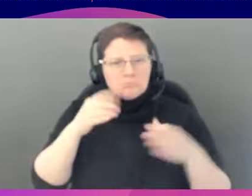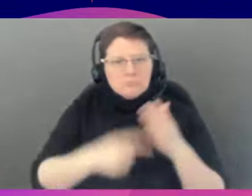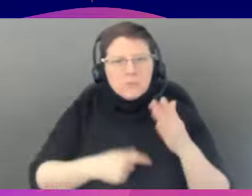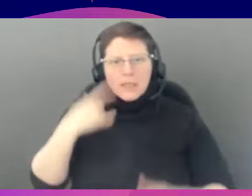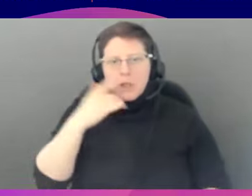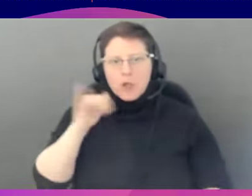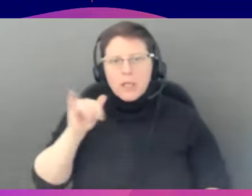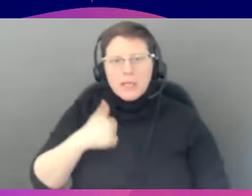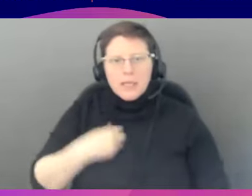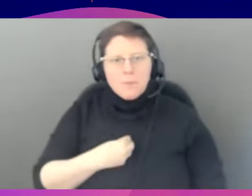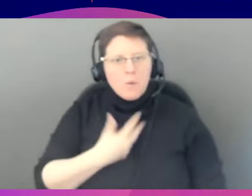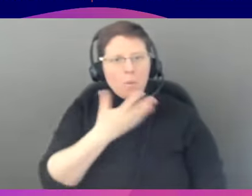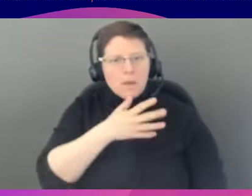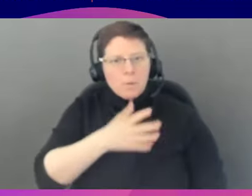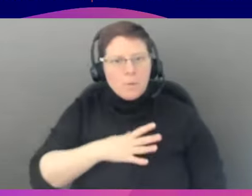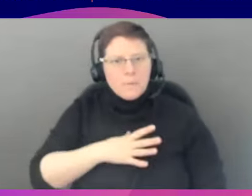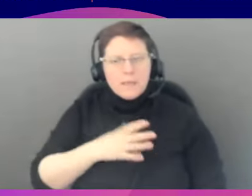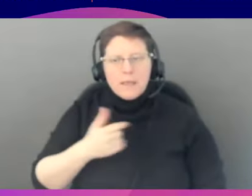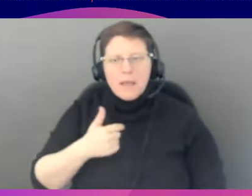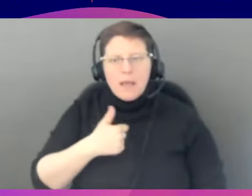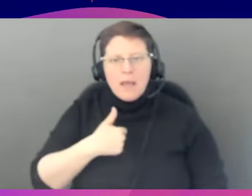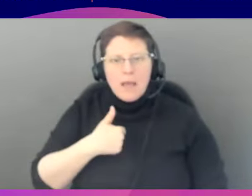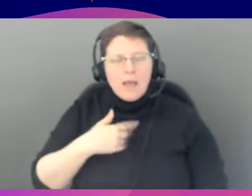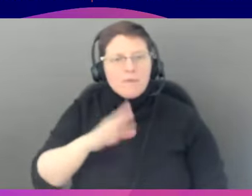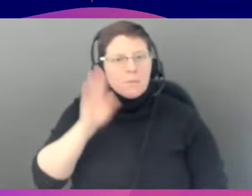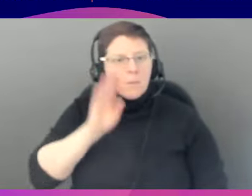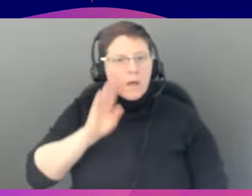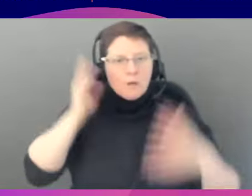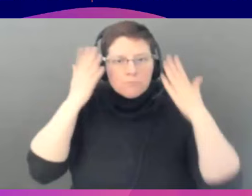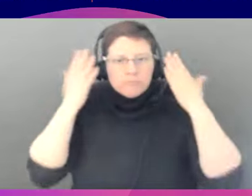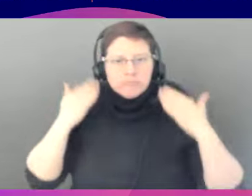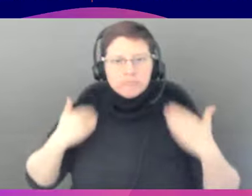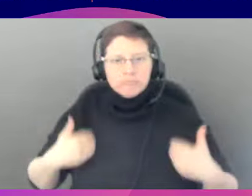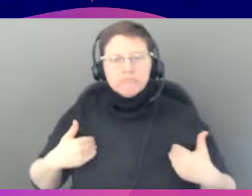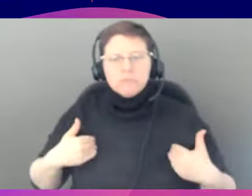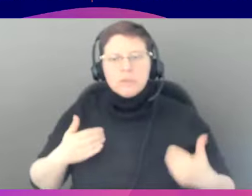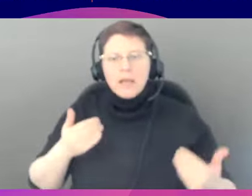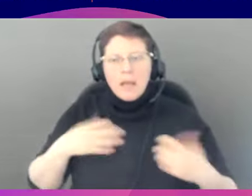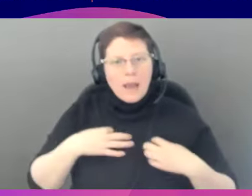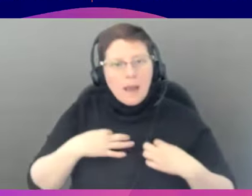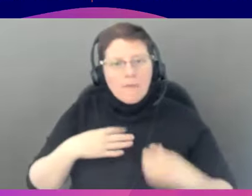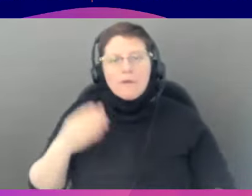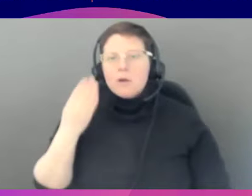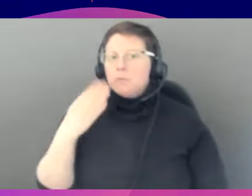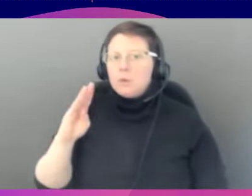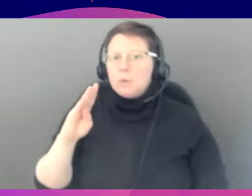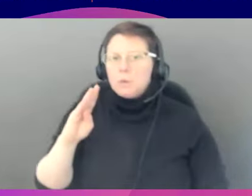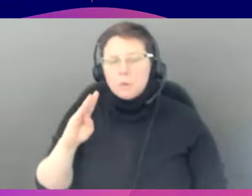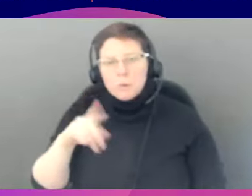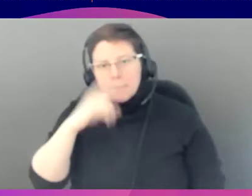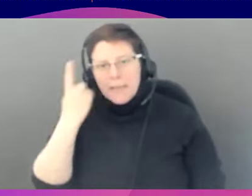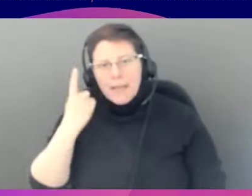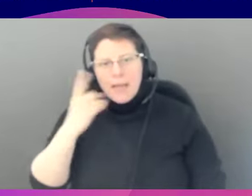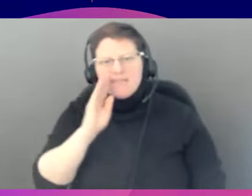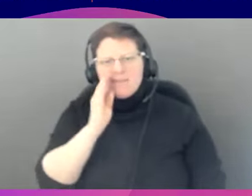I'm a white woman with long, wavy brown hair, and I'm wearing a blue and black flowery